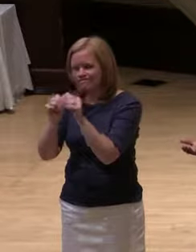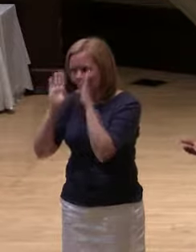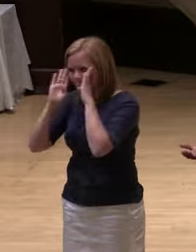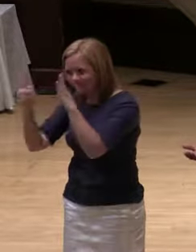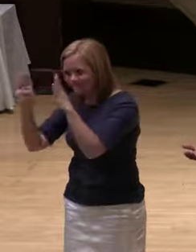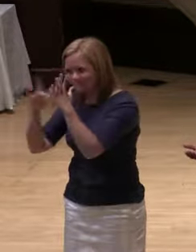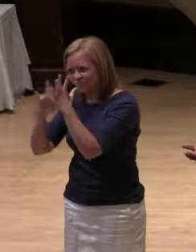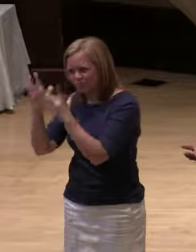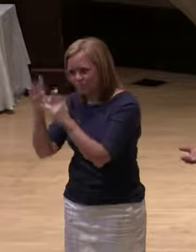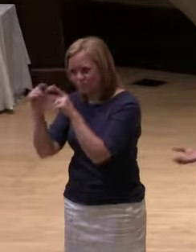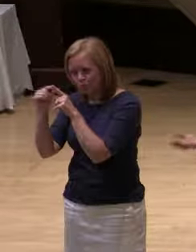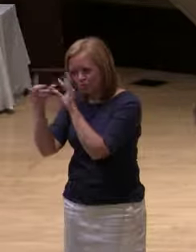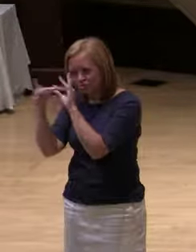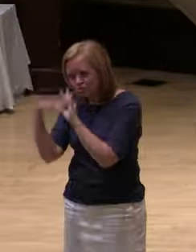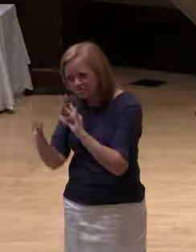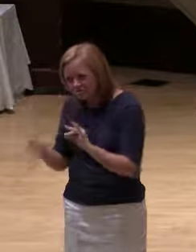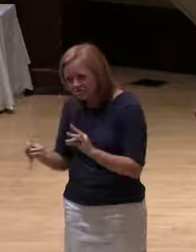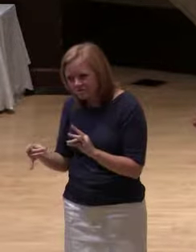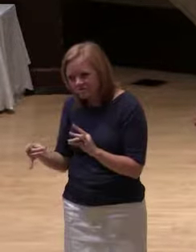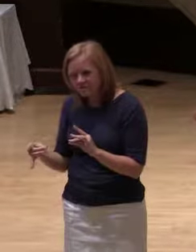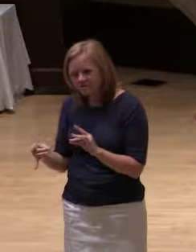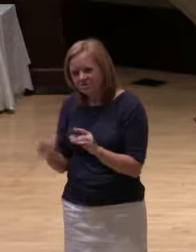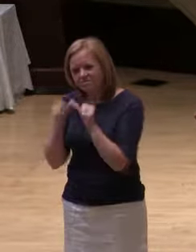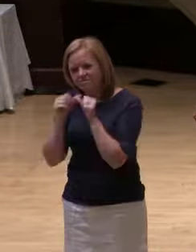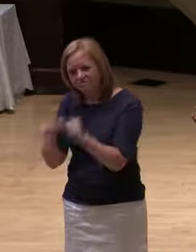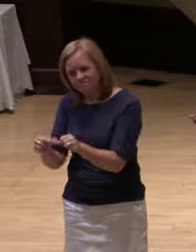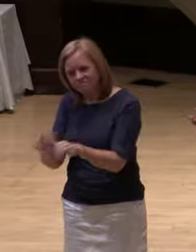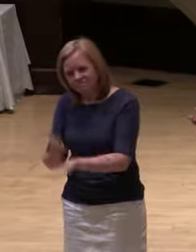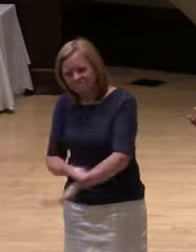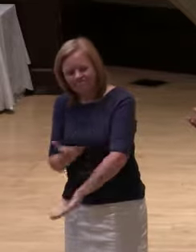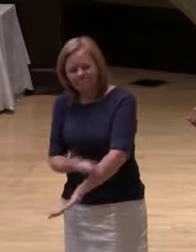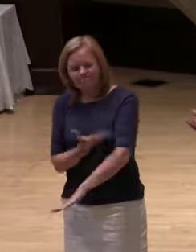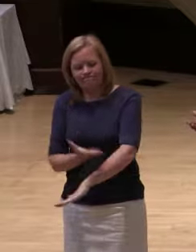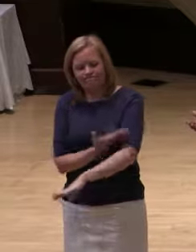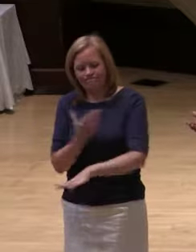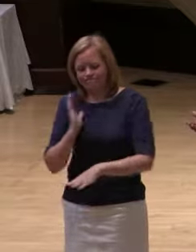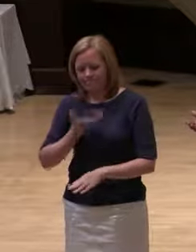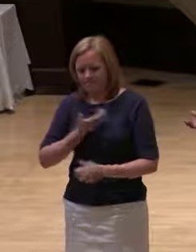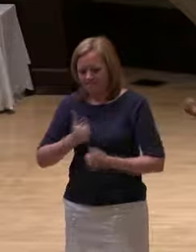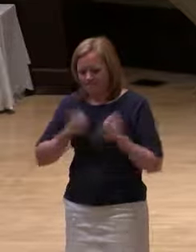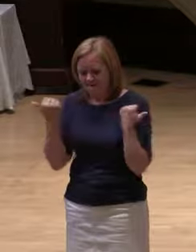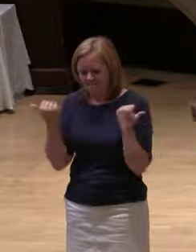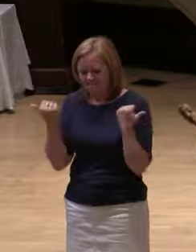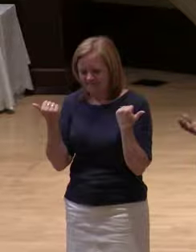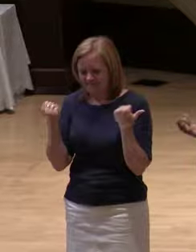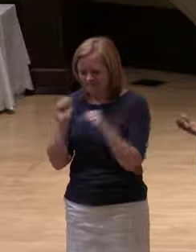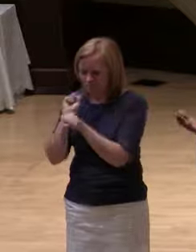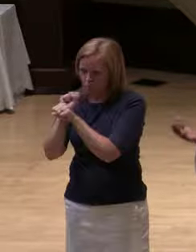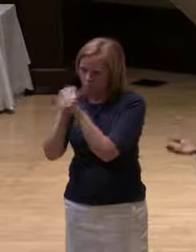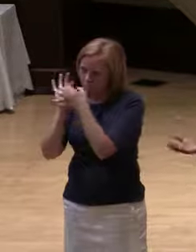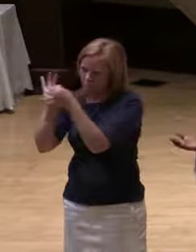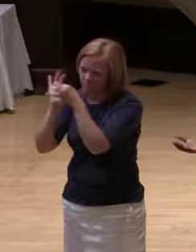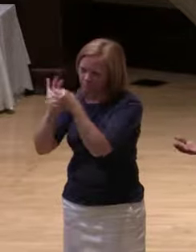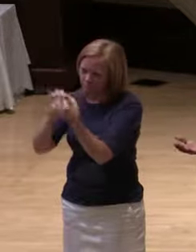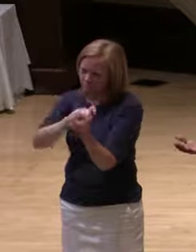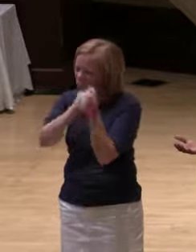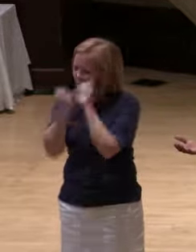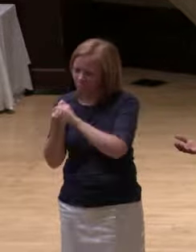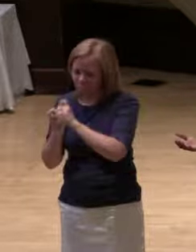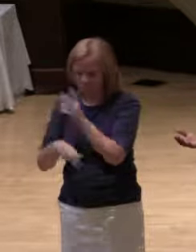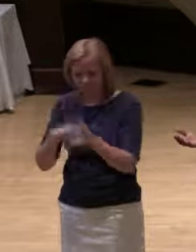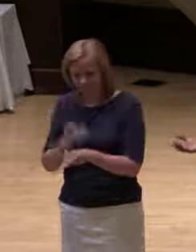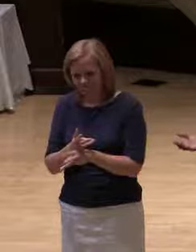words of life as we continue to recover the parts of our lives that need recovering and work with you to transform our